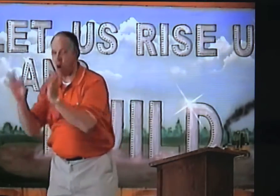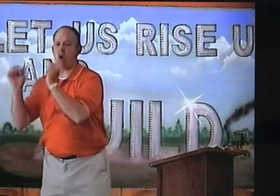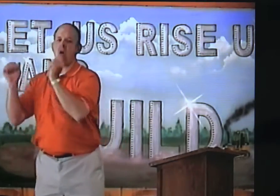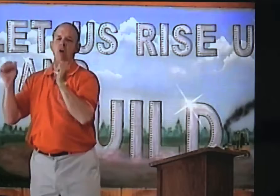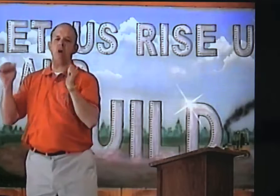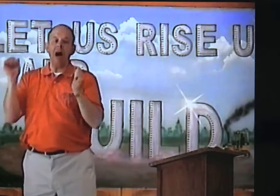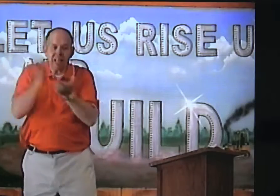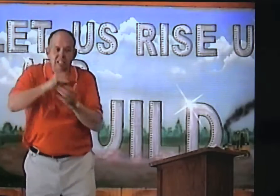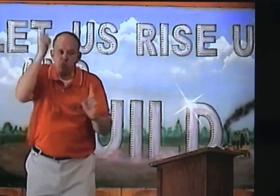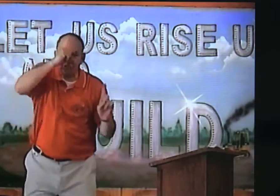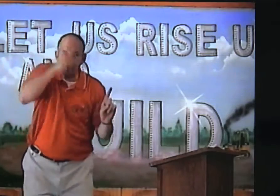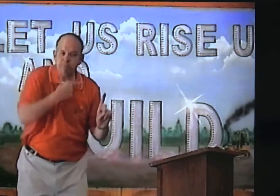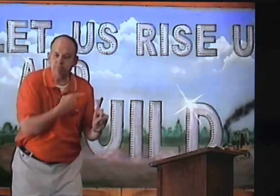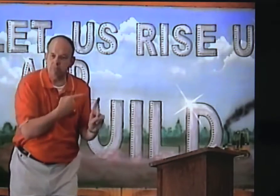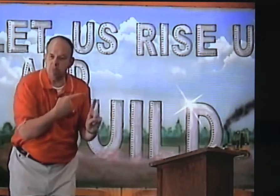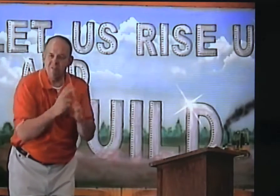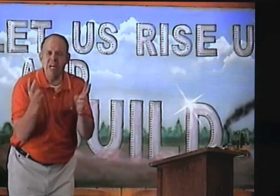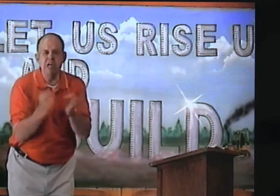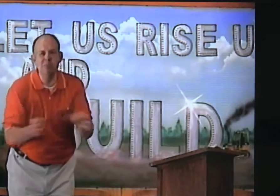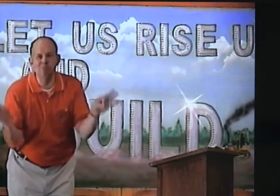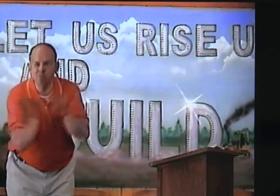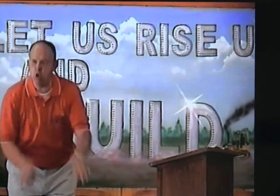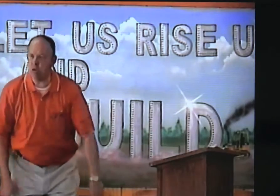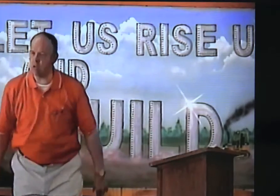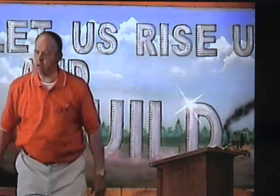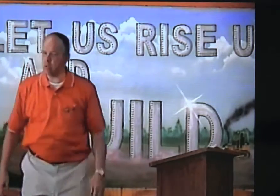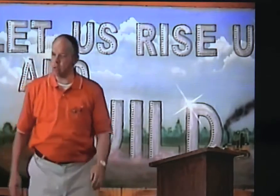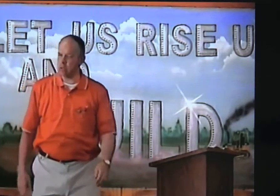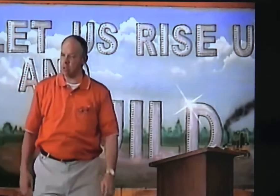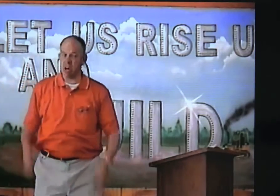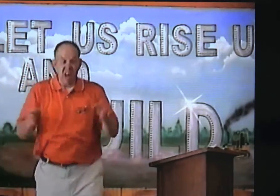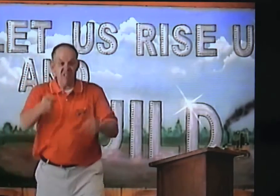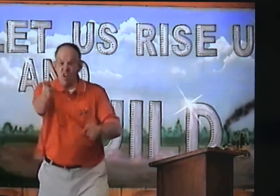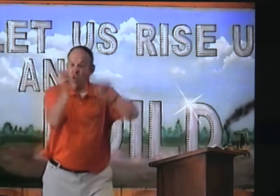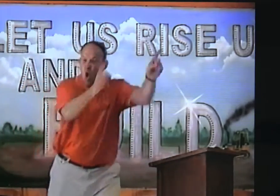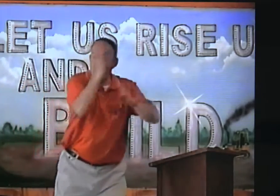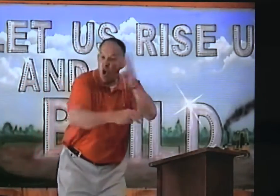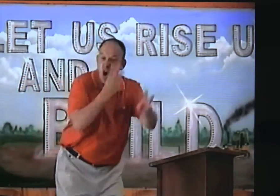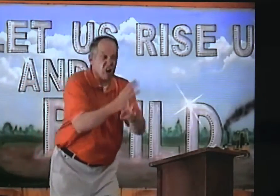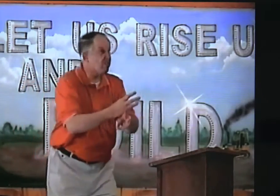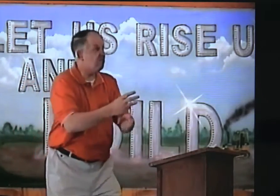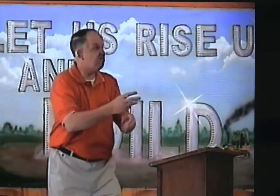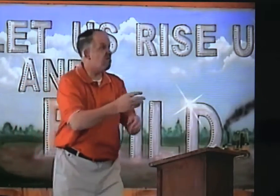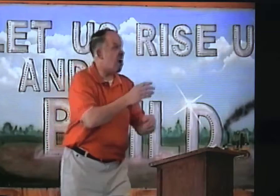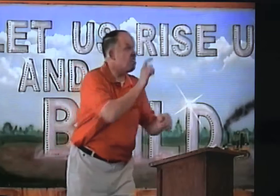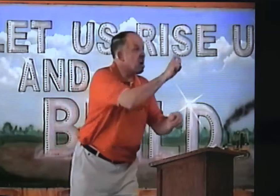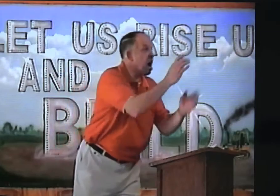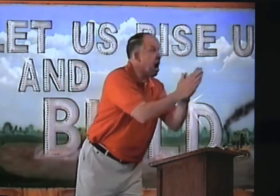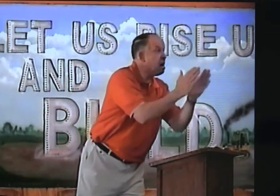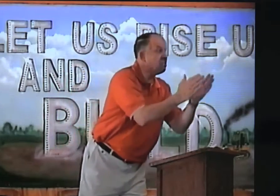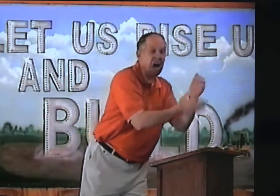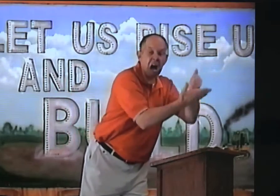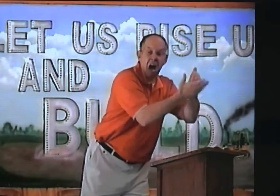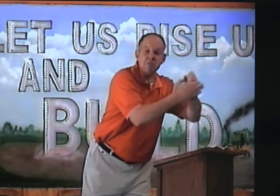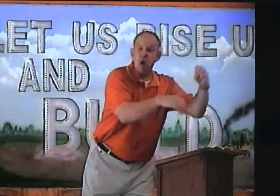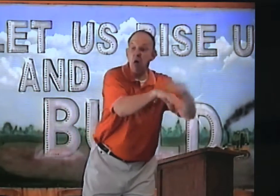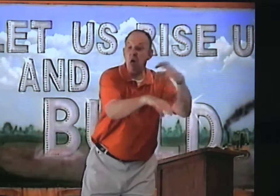Okay? Oh, that's good. Wisdom. It's important. You know the world, ask the world's